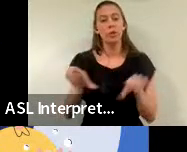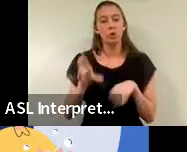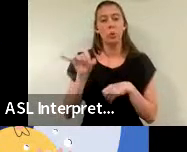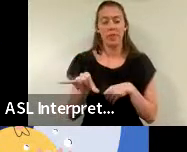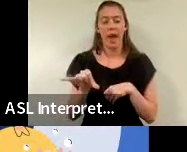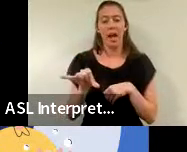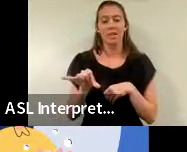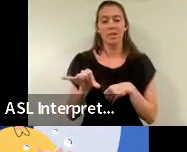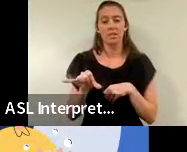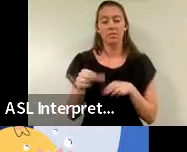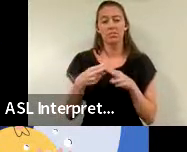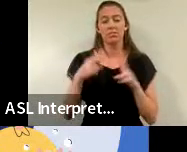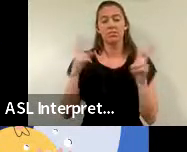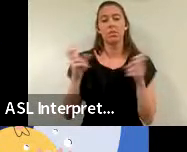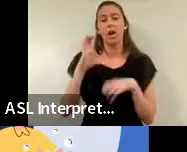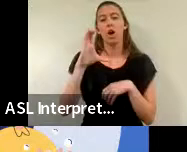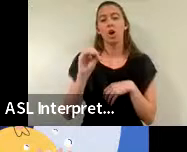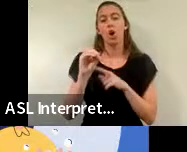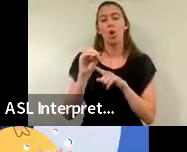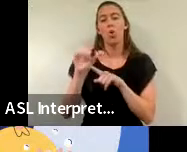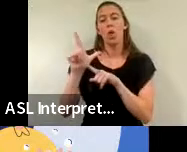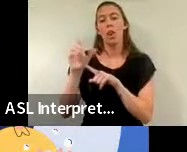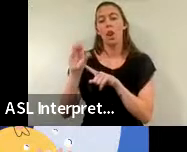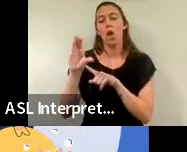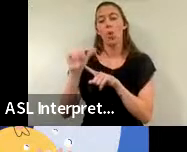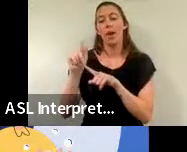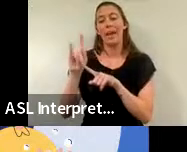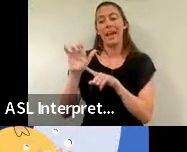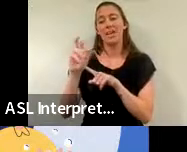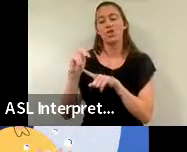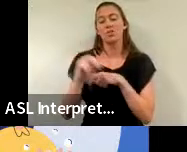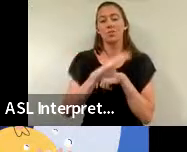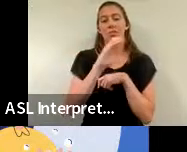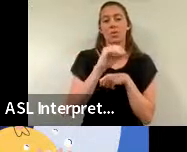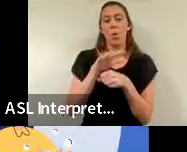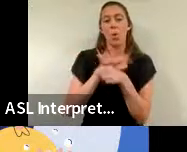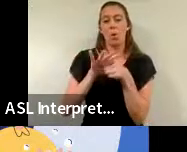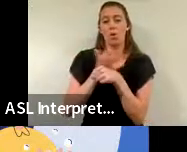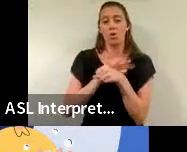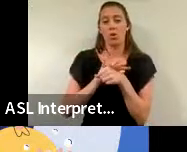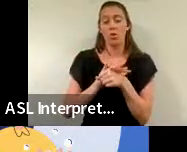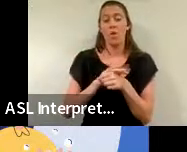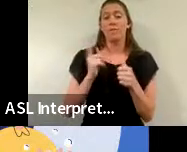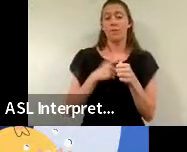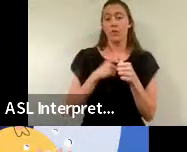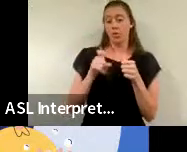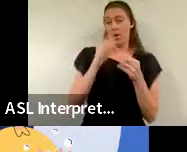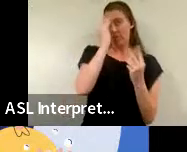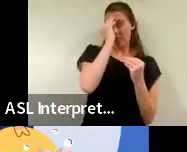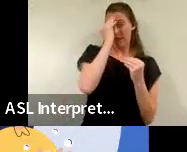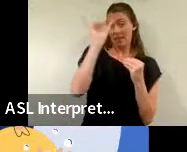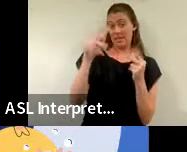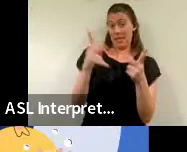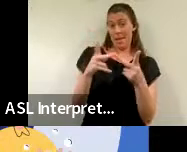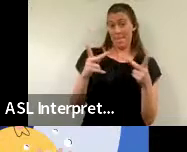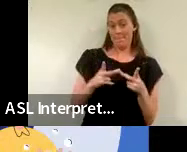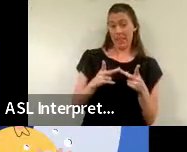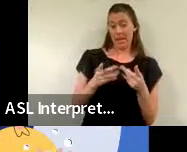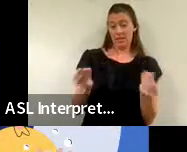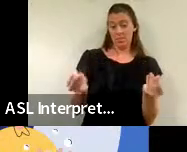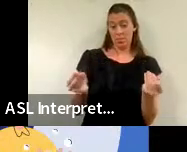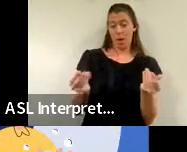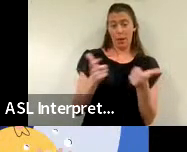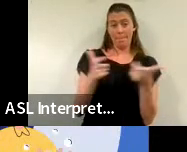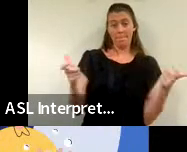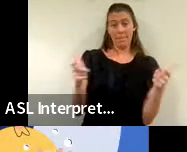that we take into account are, is the site large enough to be able to accommodate two very distinct people